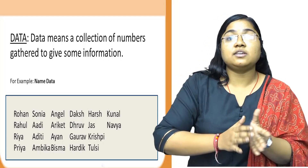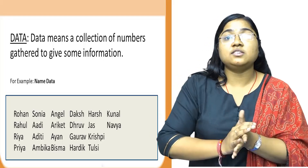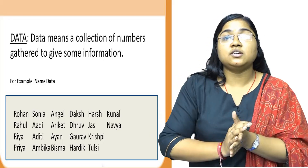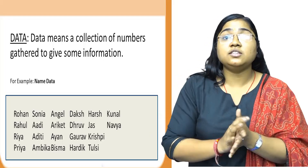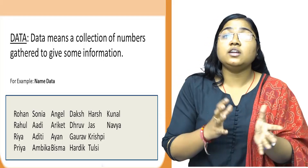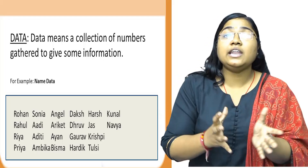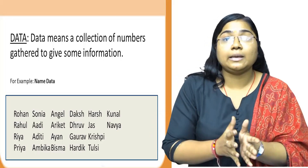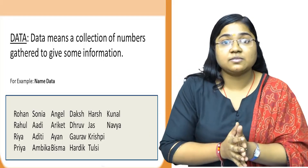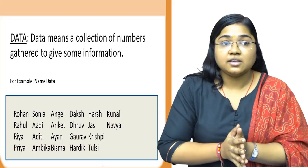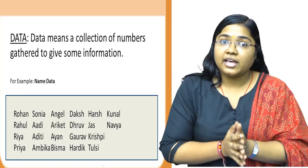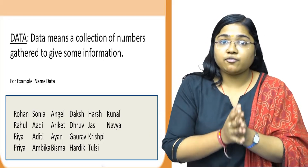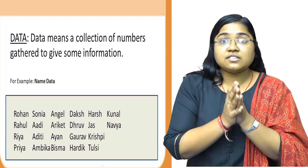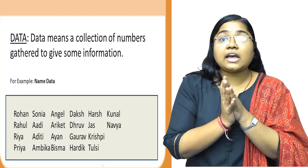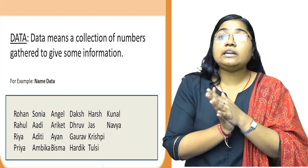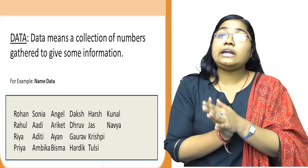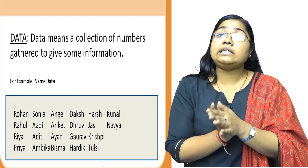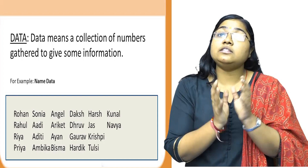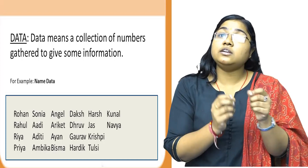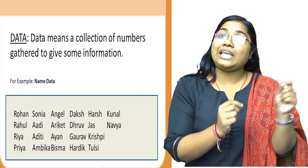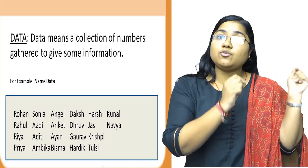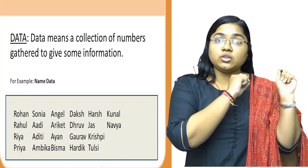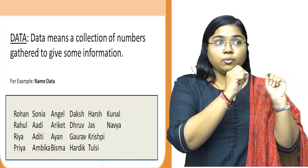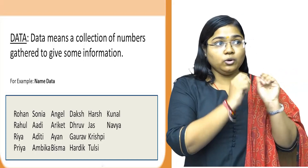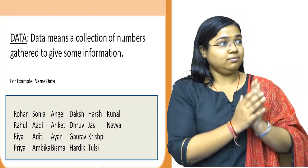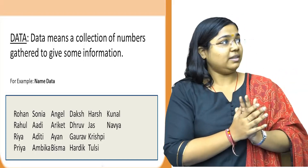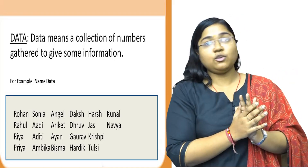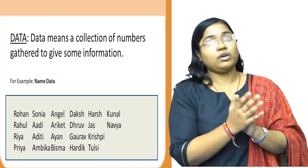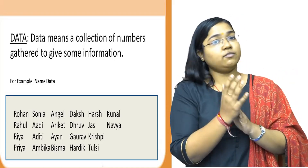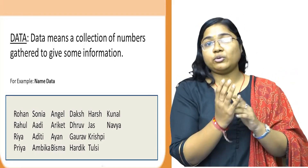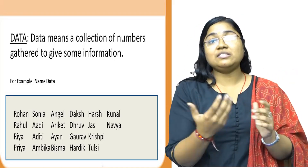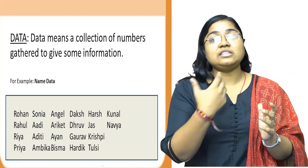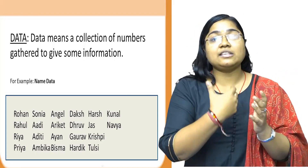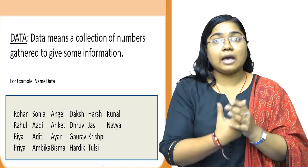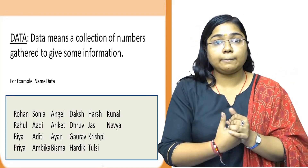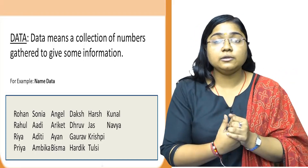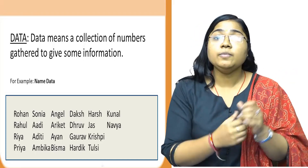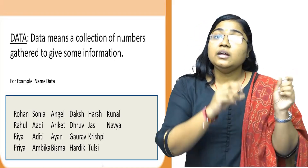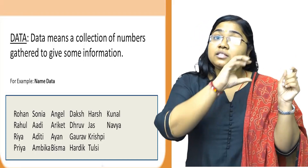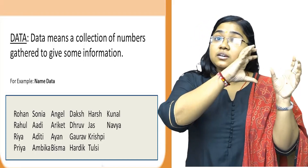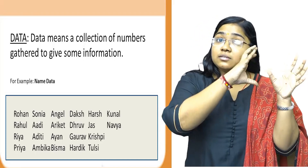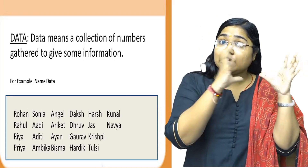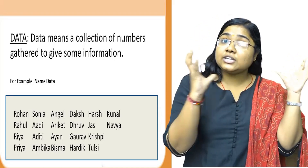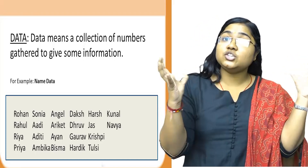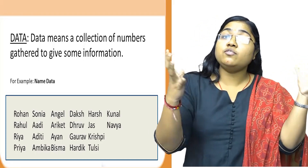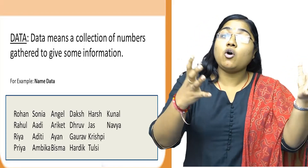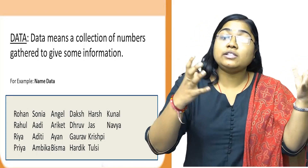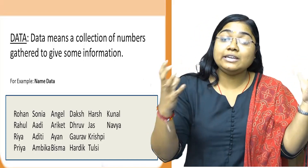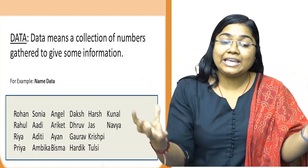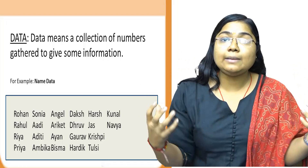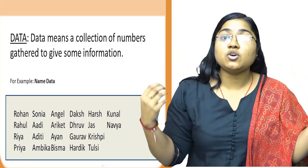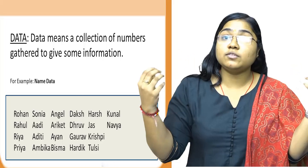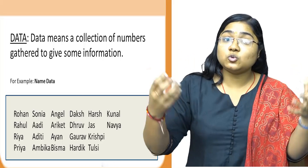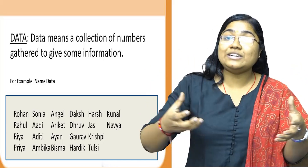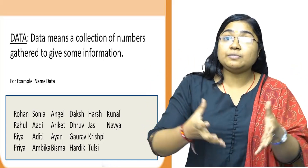students present here their names, if I start writing their names on the board, like you can see the example, the collection of all